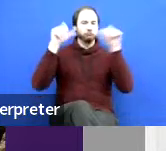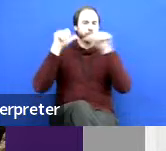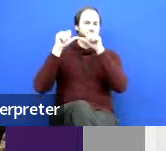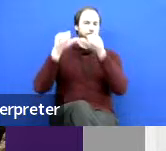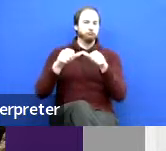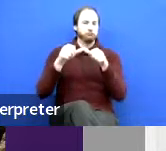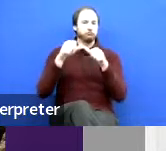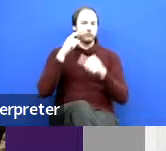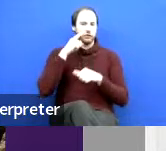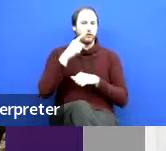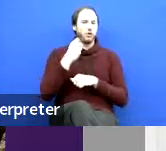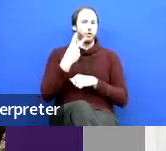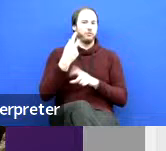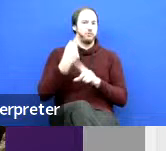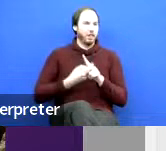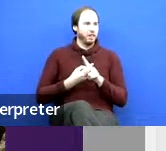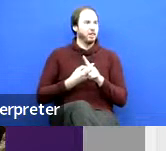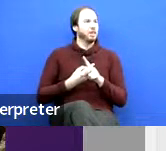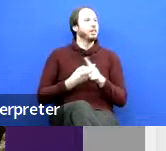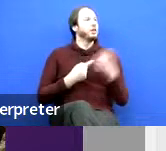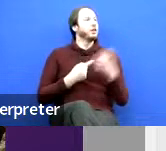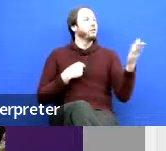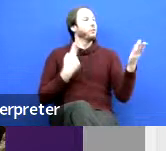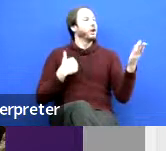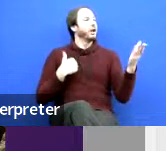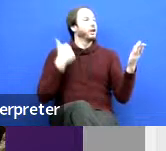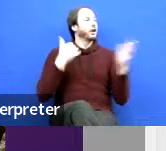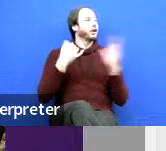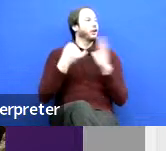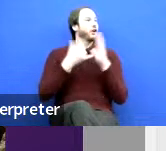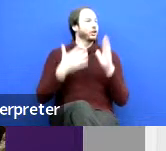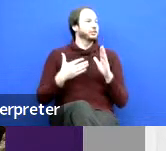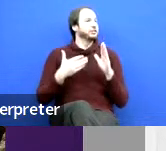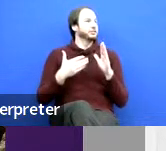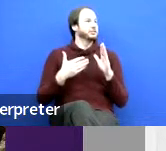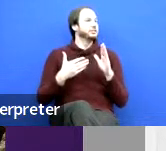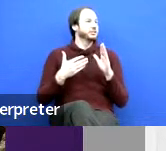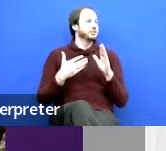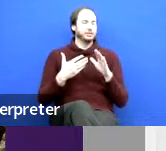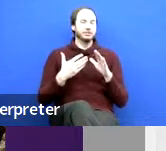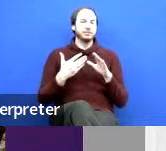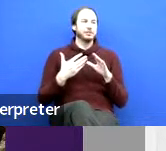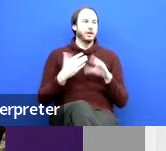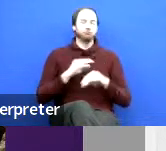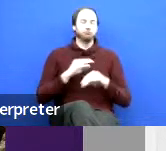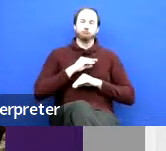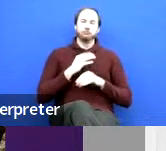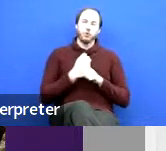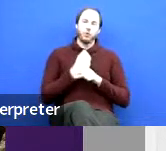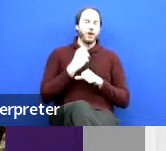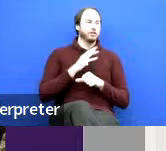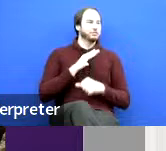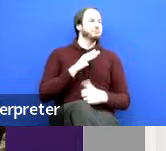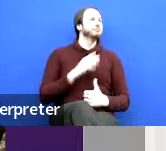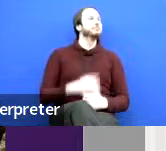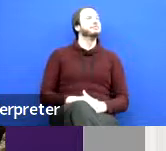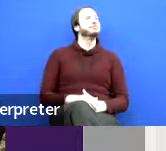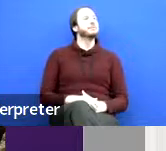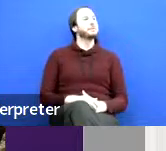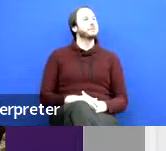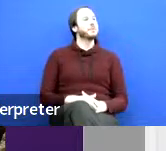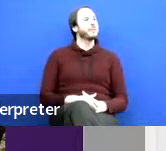have a younger artist who was selected as a winner too.